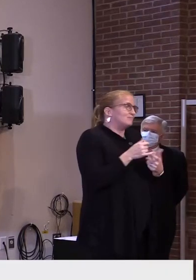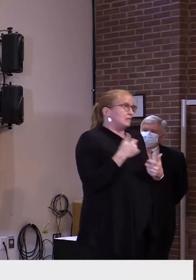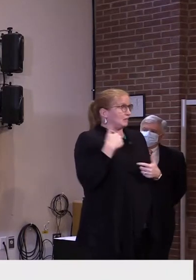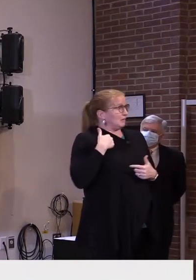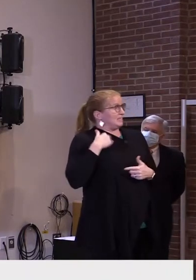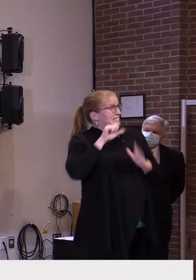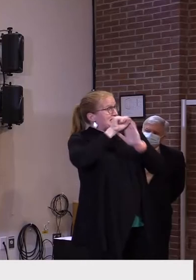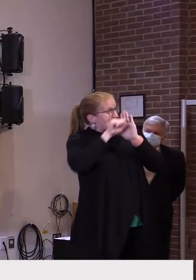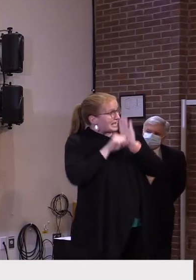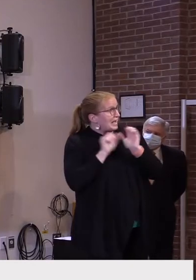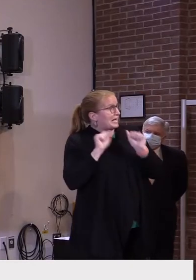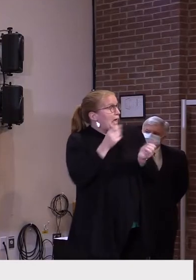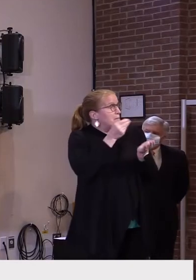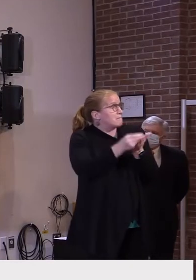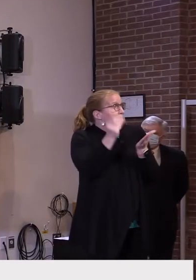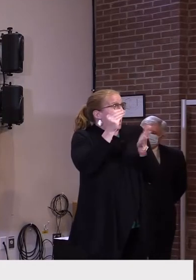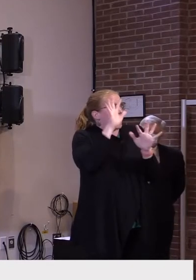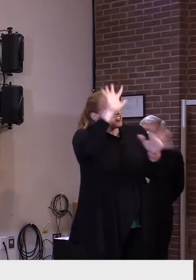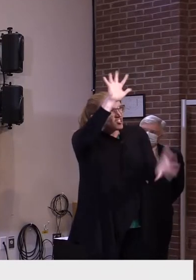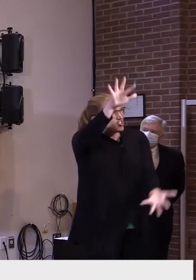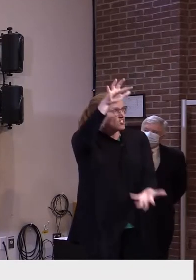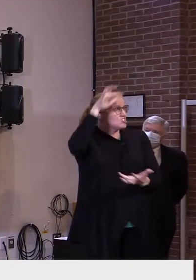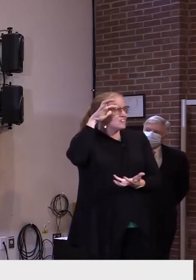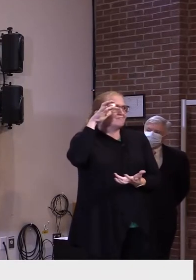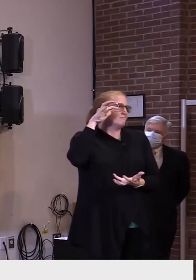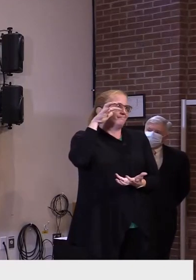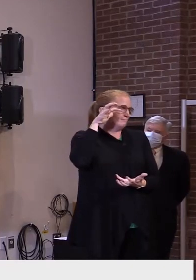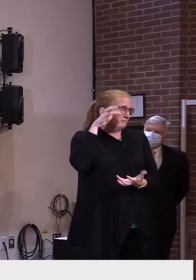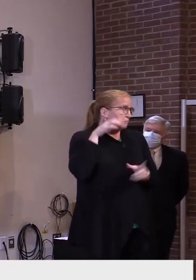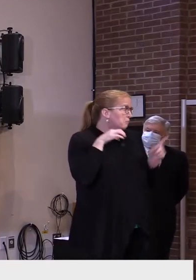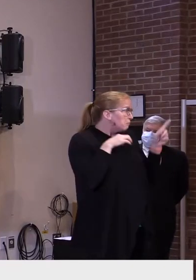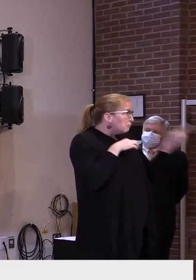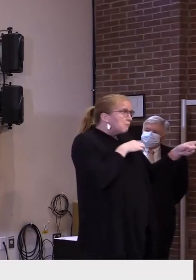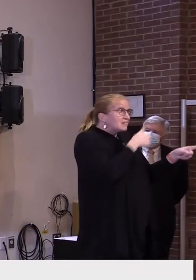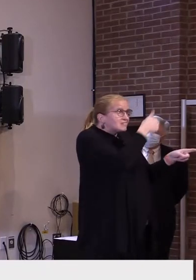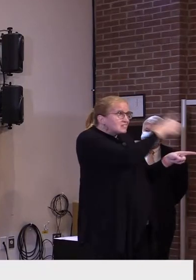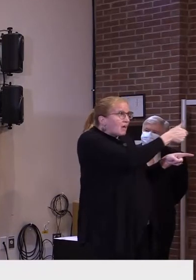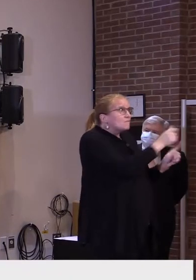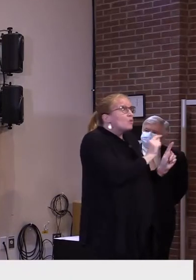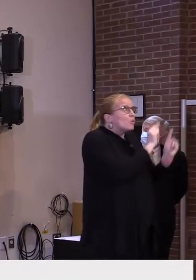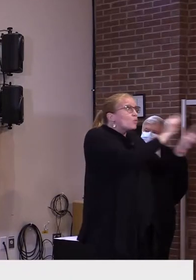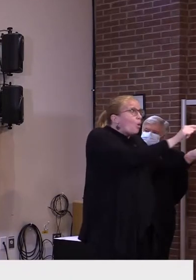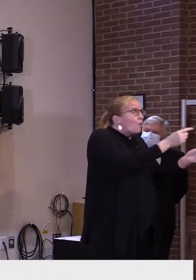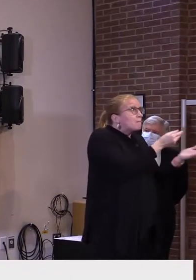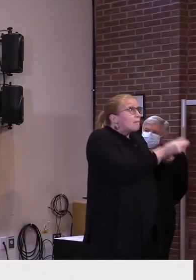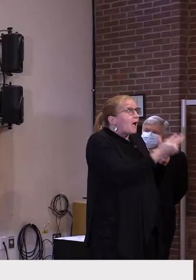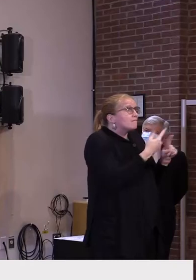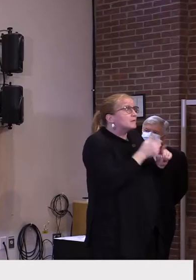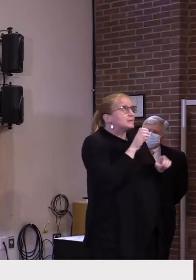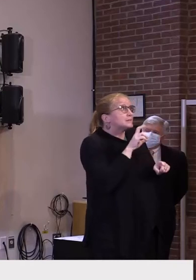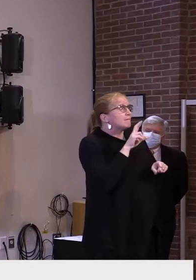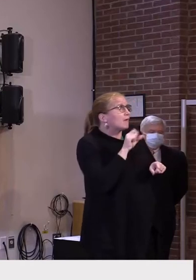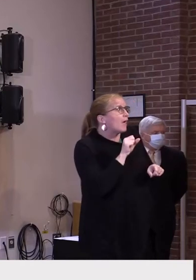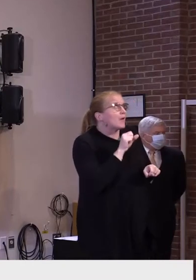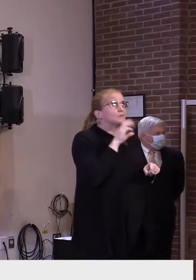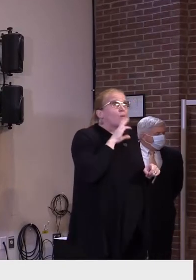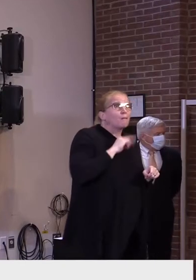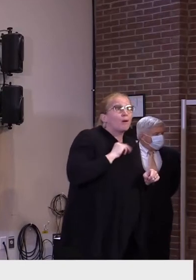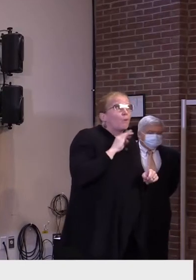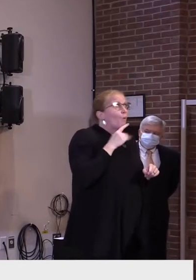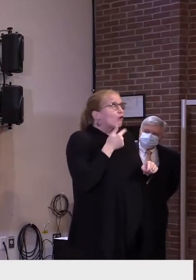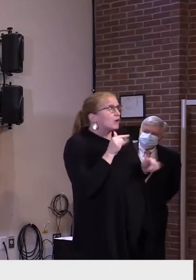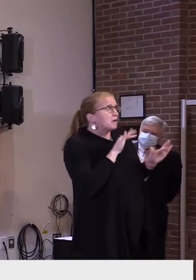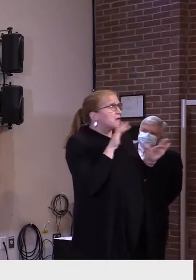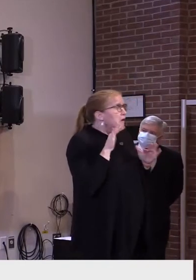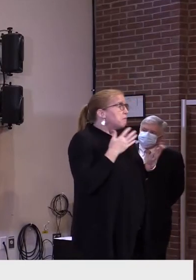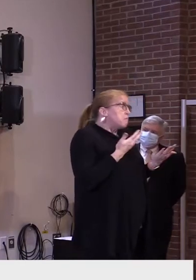large quantities, in terms of an individual being able to go to a drugstore and always find them on the shelf and not cleaned out,